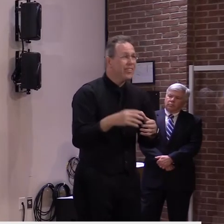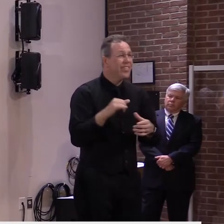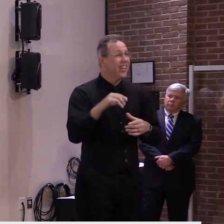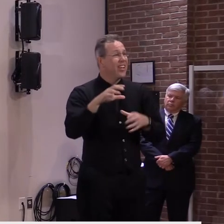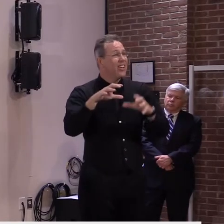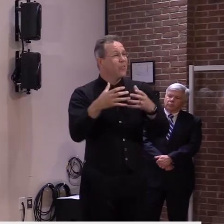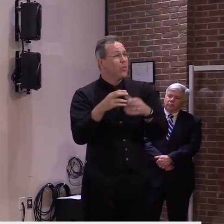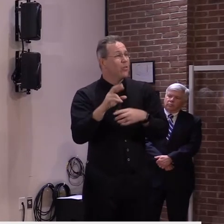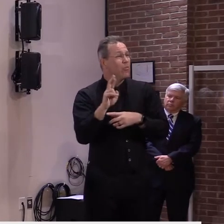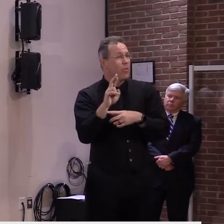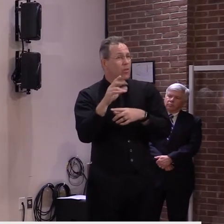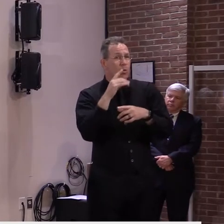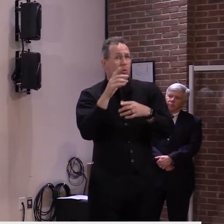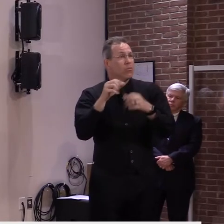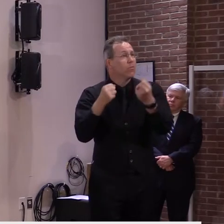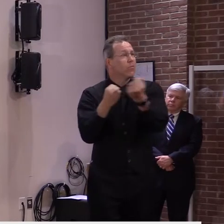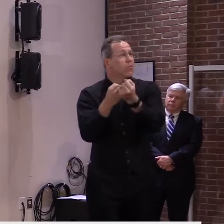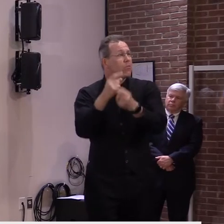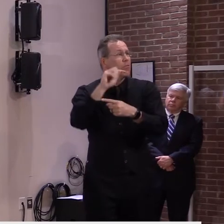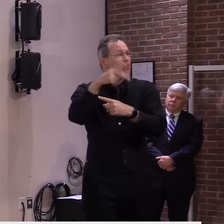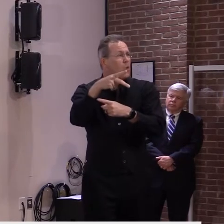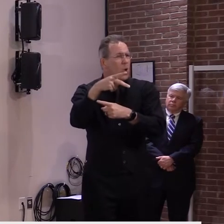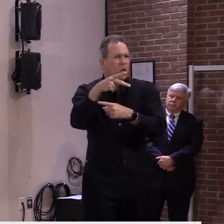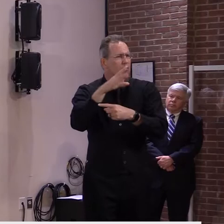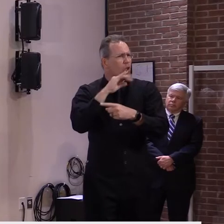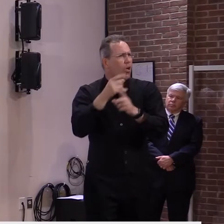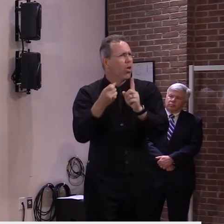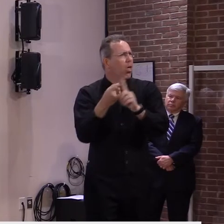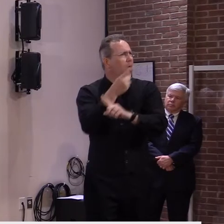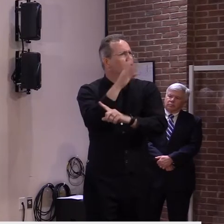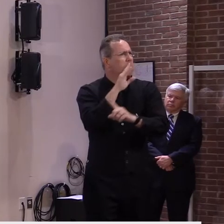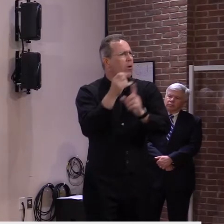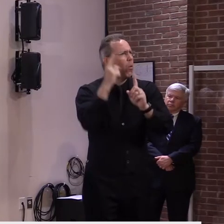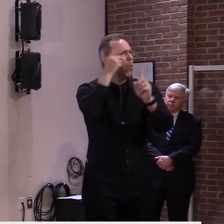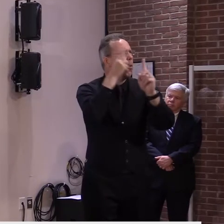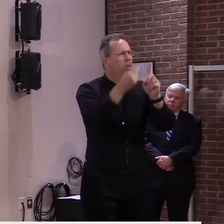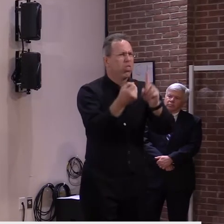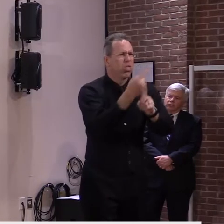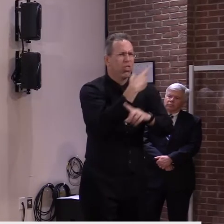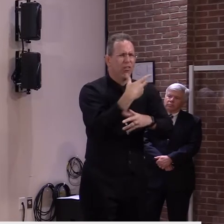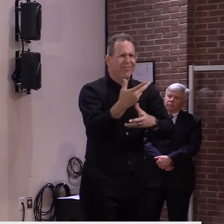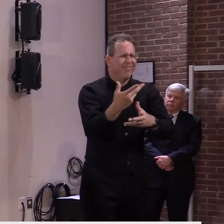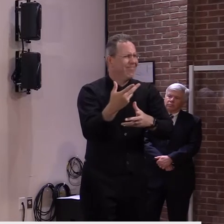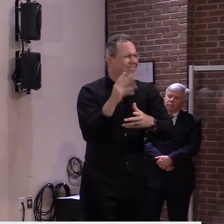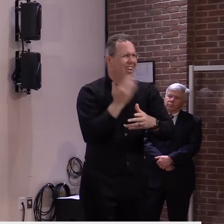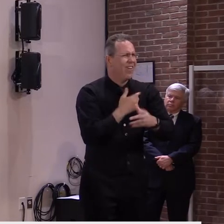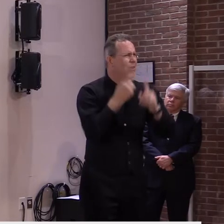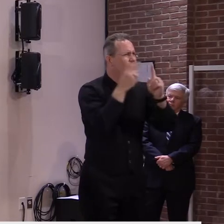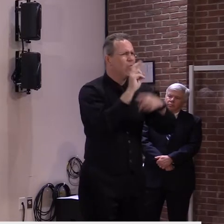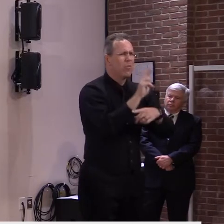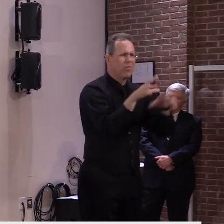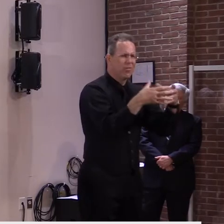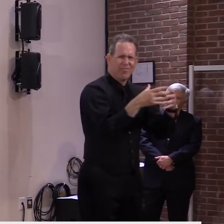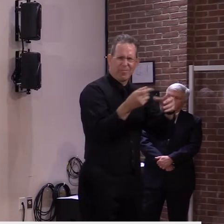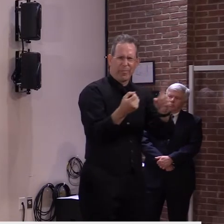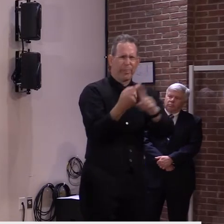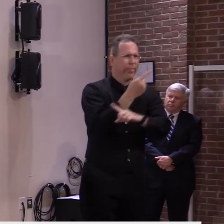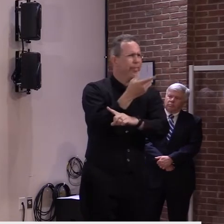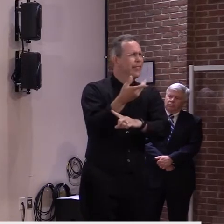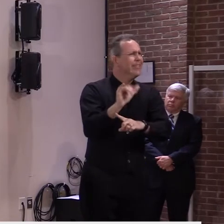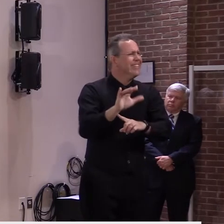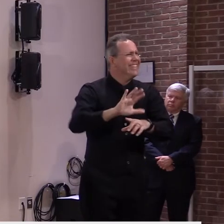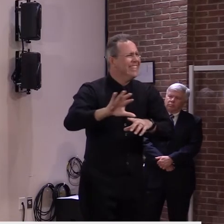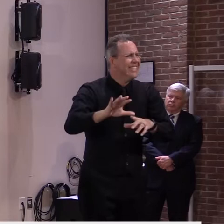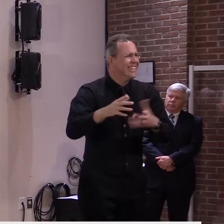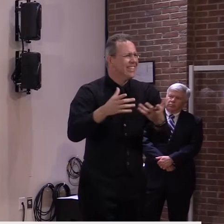before, the litmus test of being a supporter of the former president is